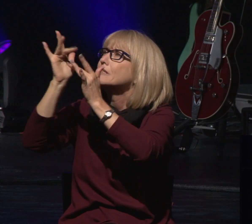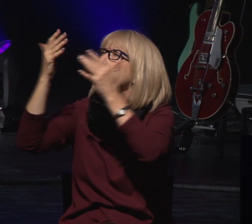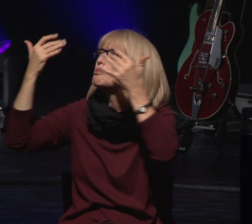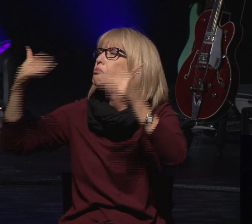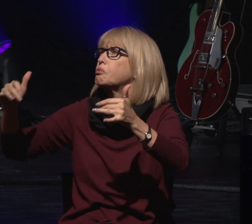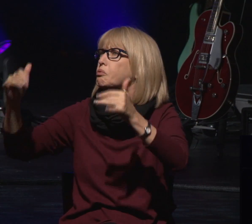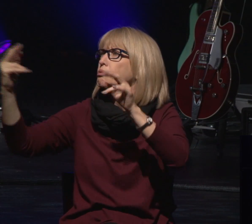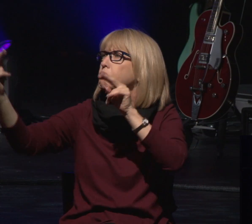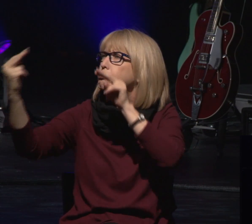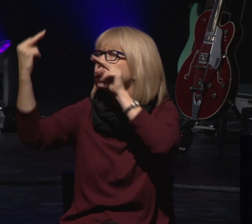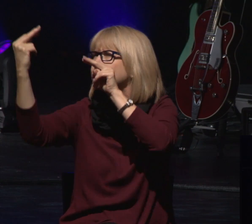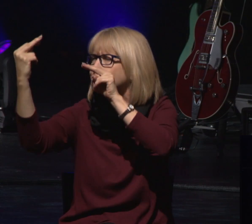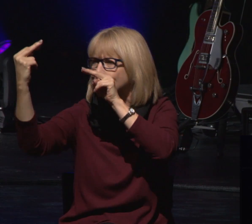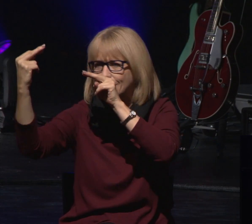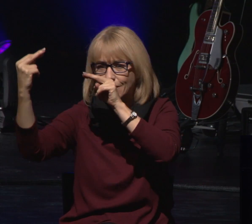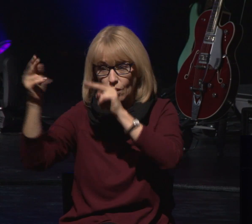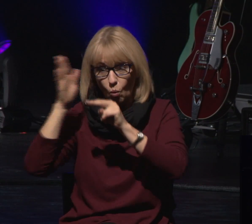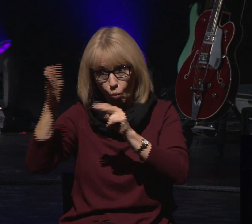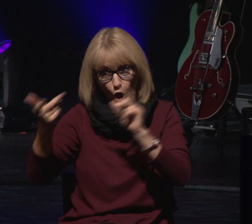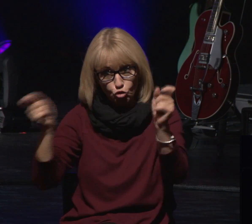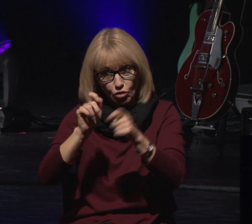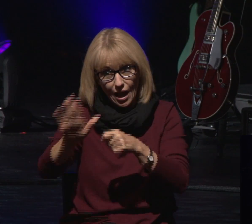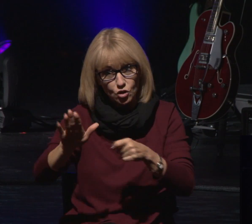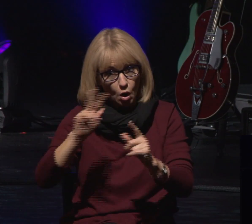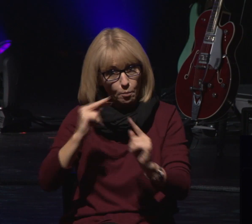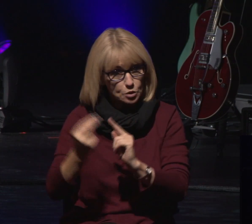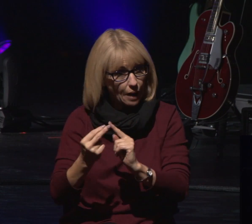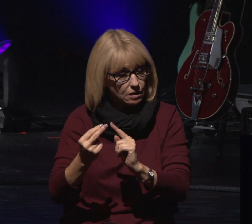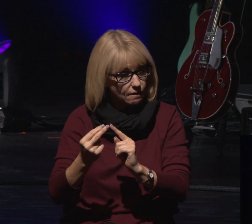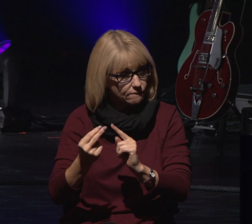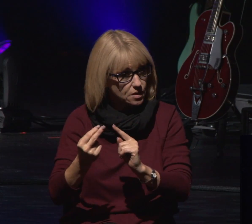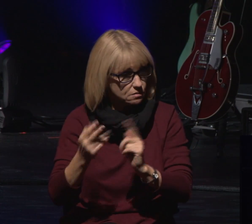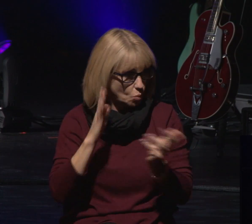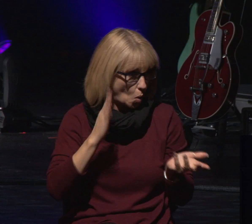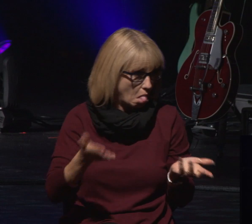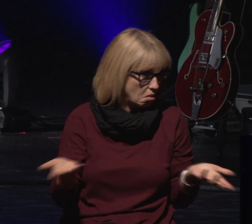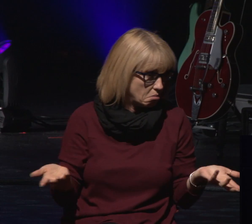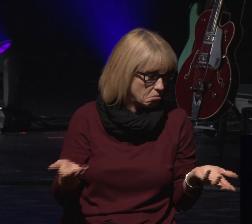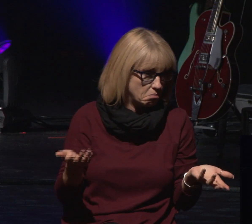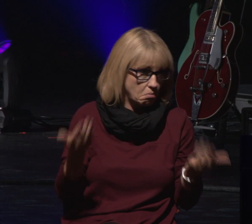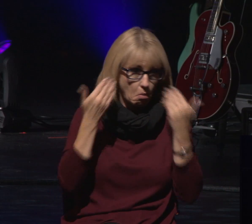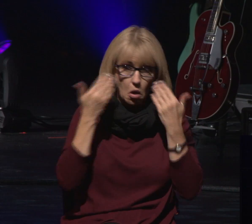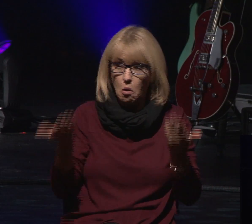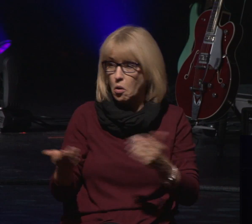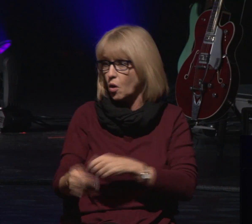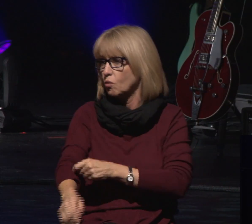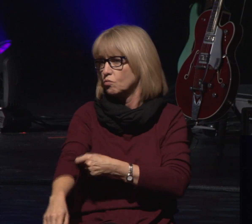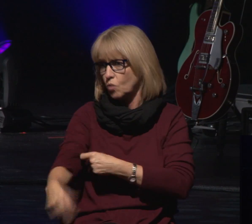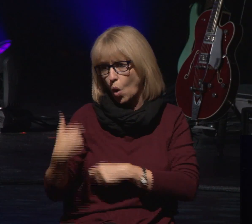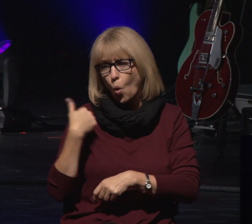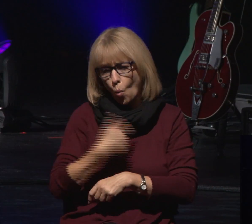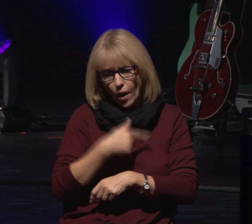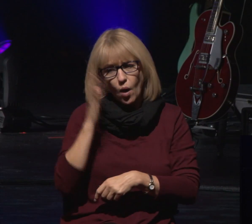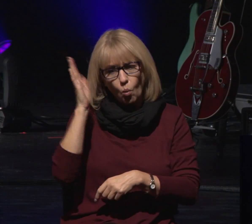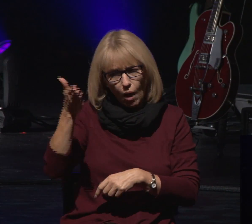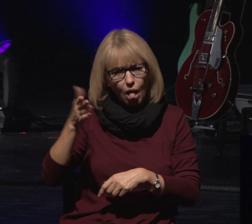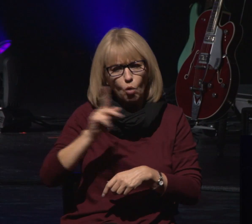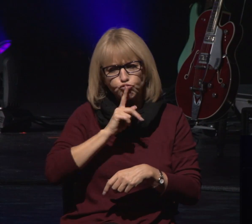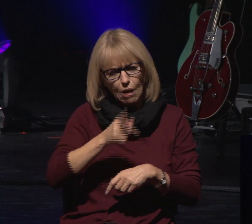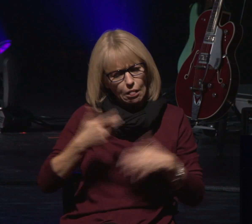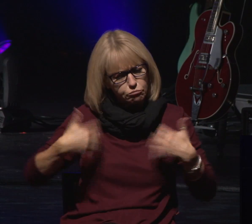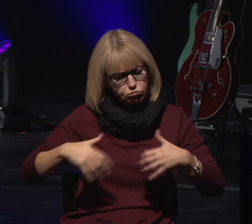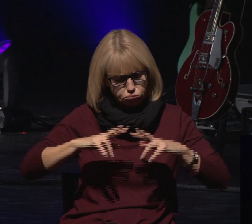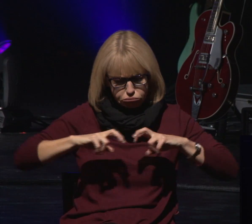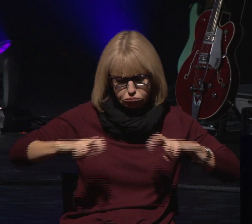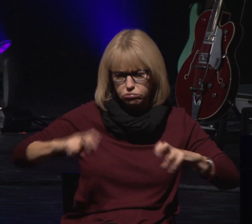your perspective and your priorities in this life right now? And we're going to take some time. We're going to really delve into that. Because we look at